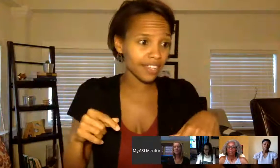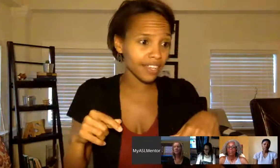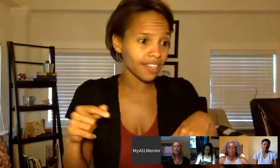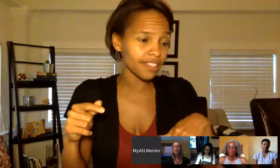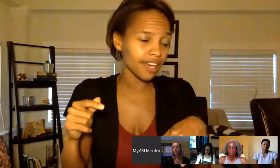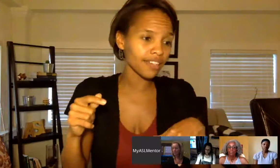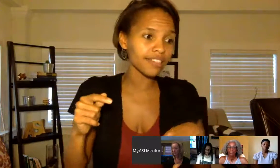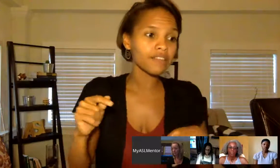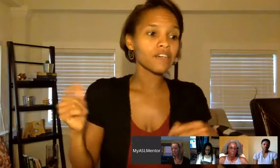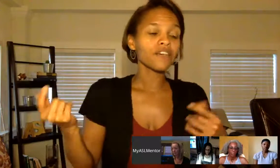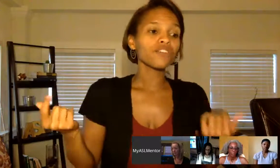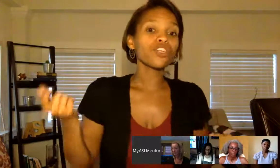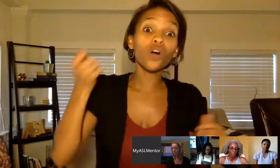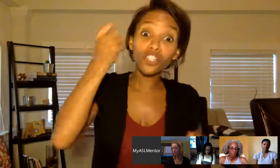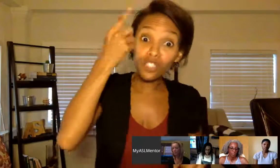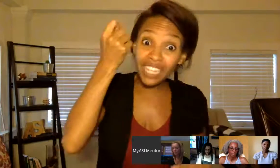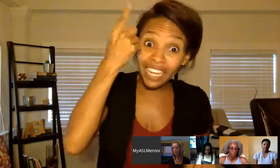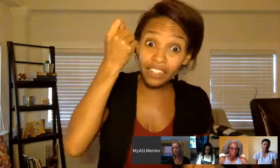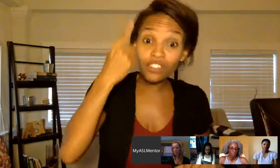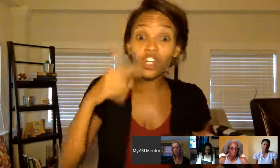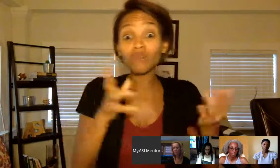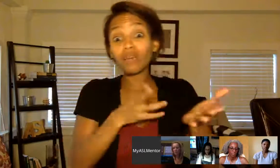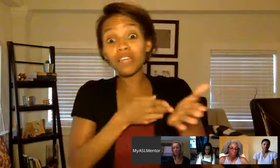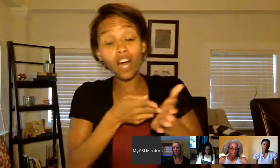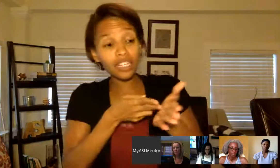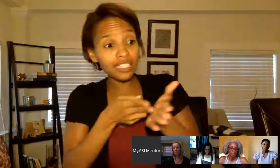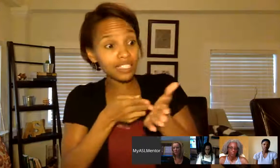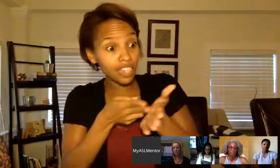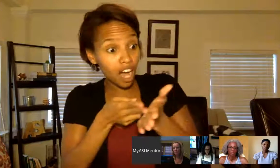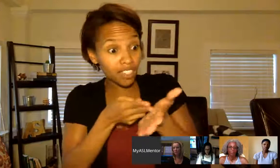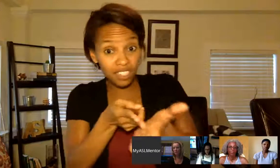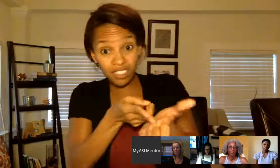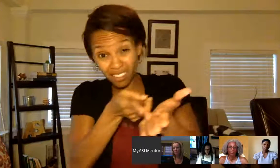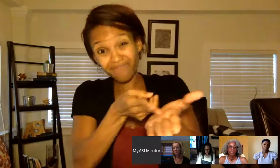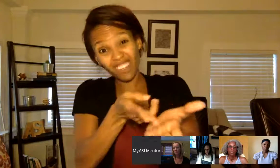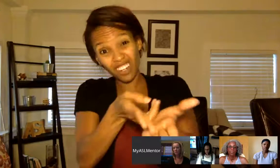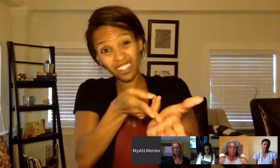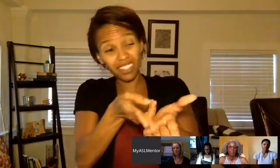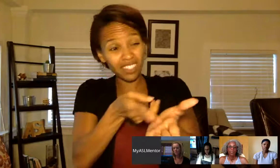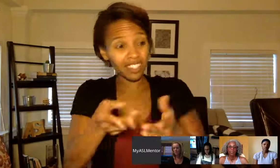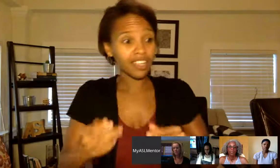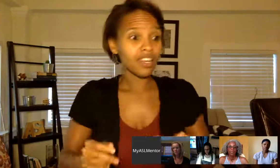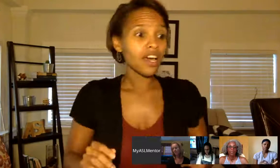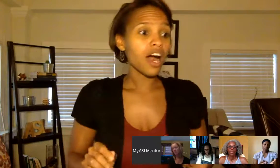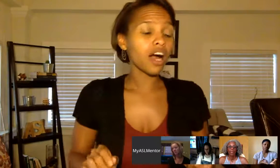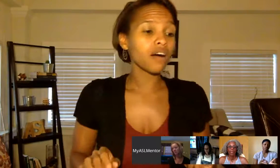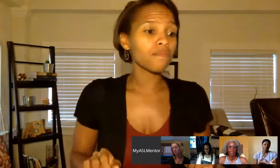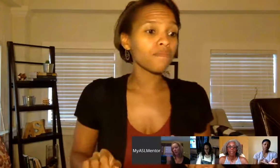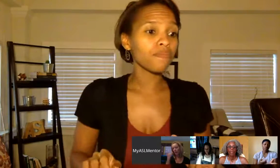this case. So understand, or maybe honest.